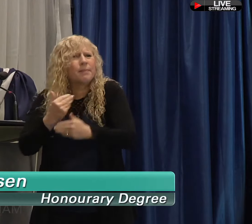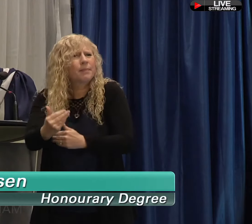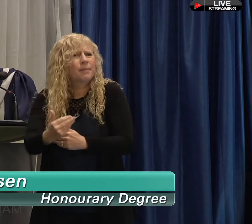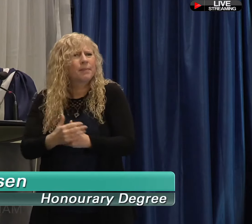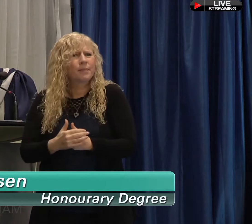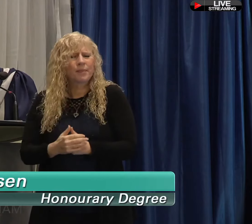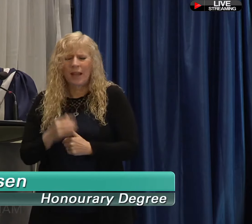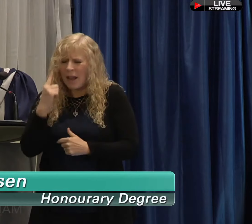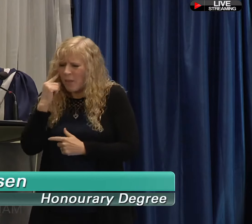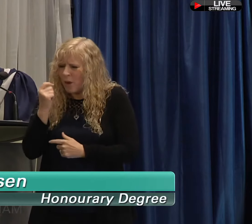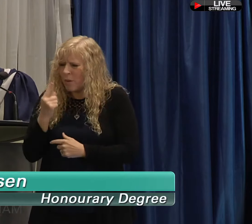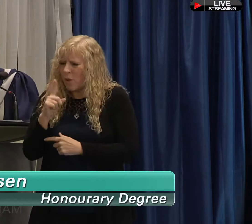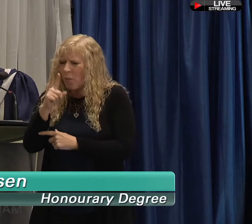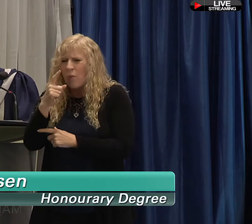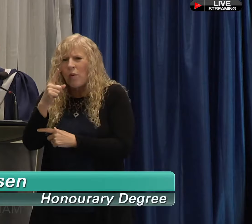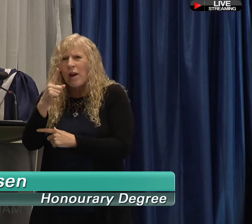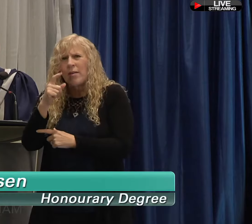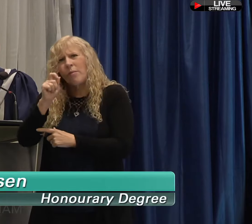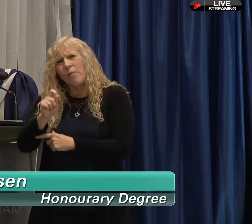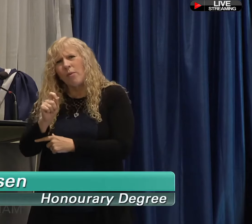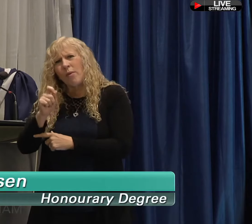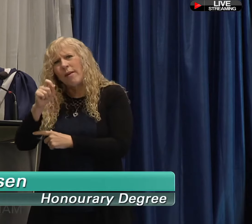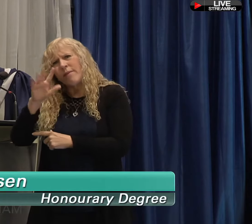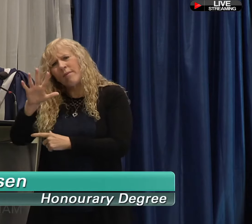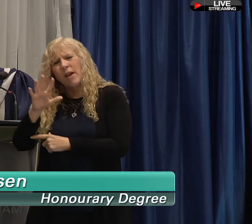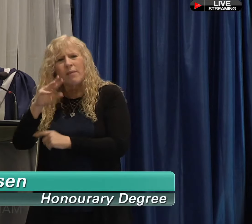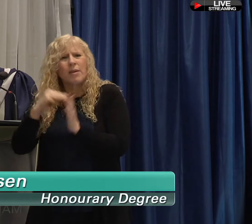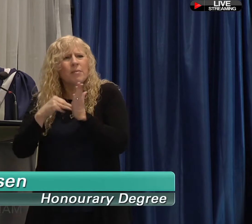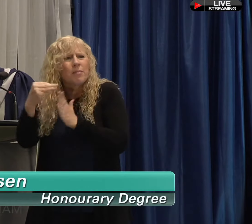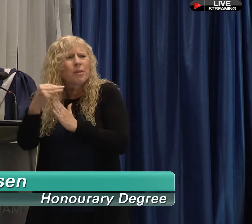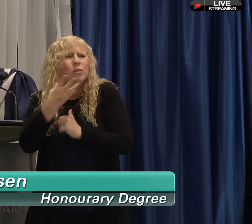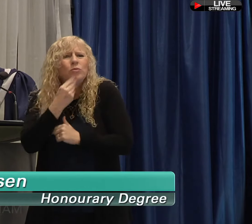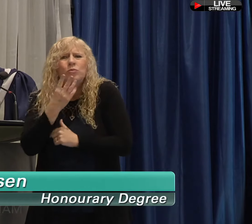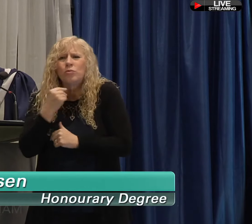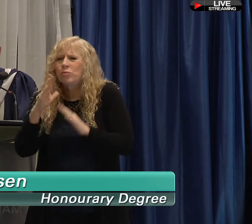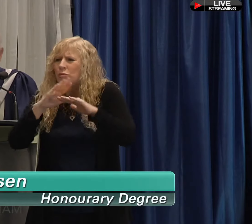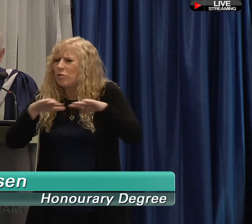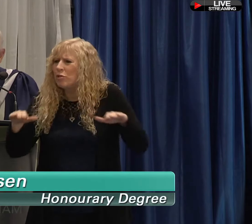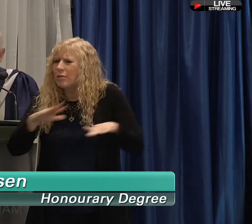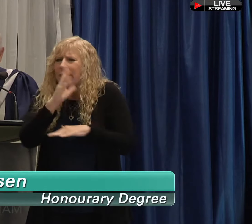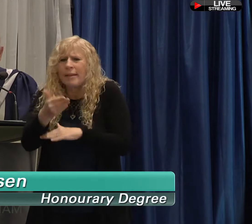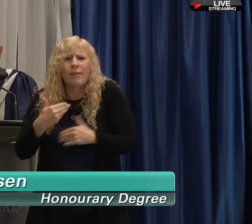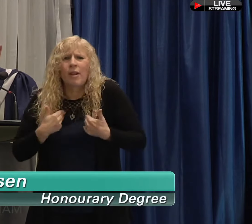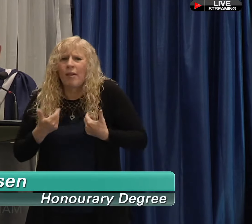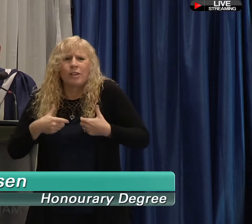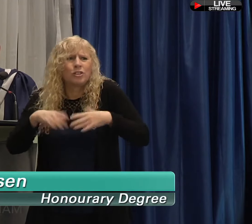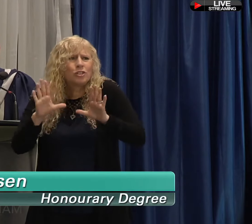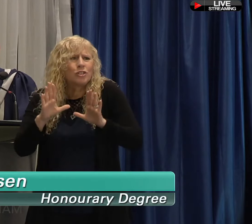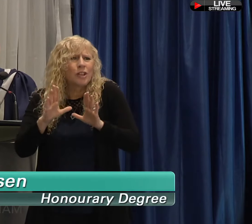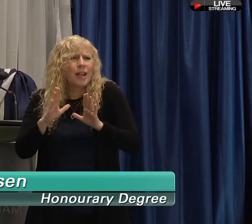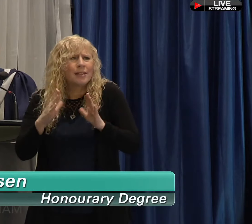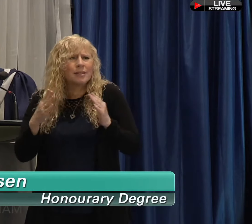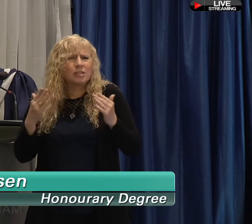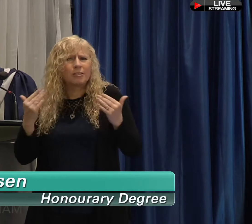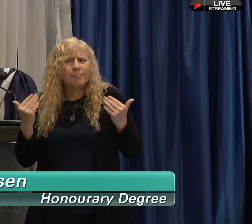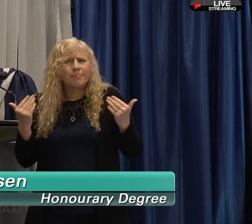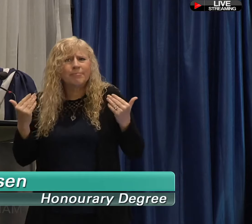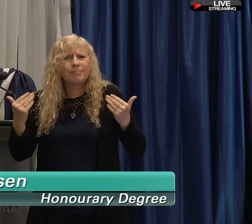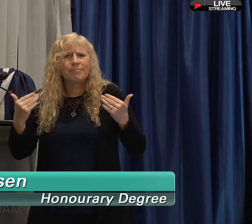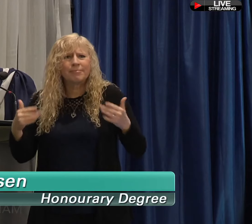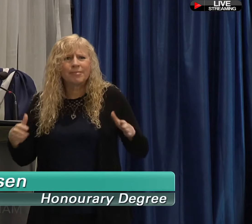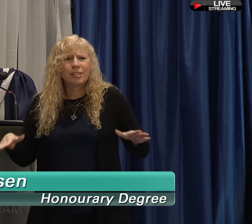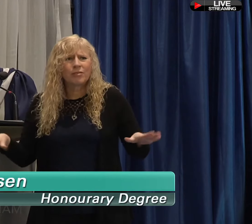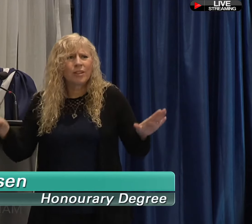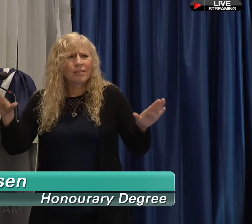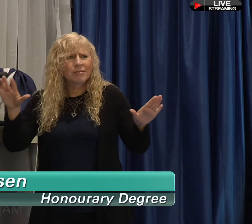the 1.5 million Jewish children who never had the chance to spread their wings, whose